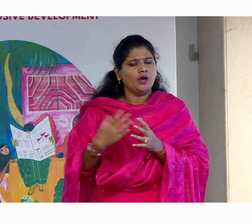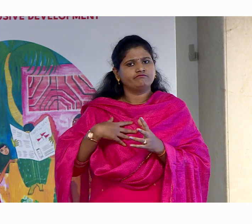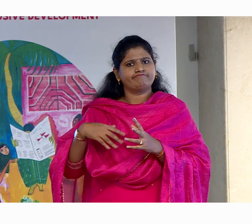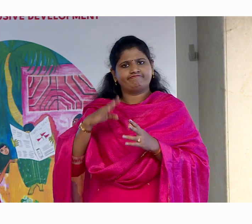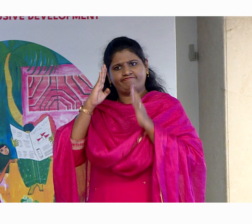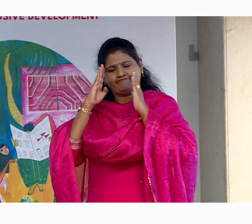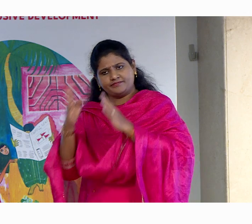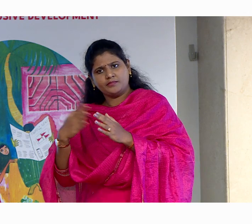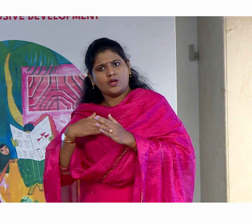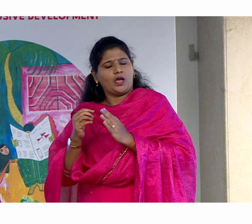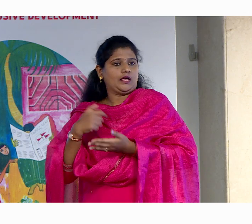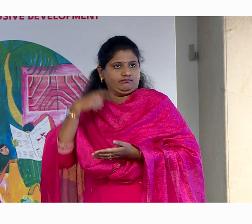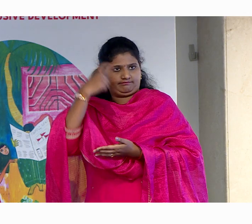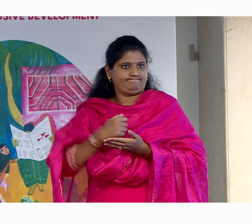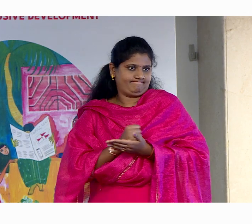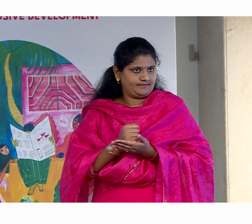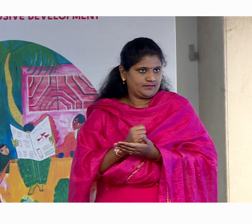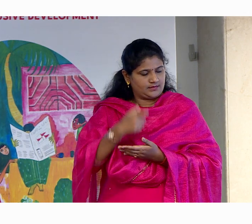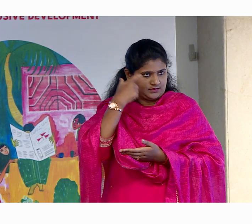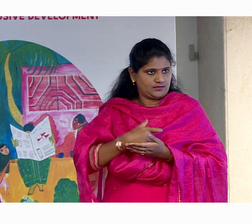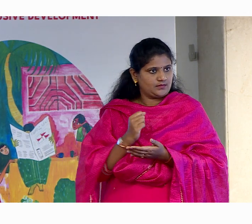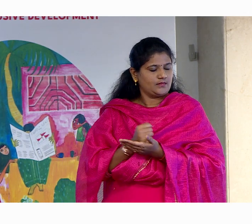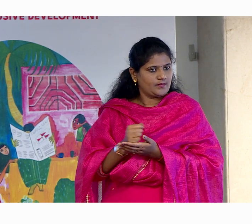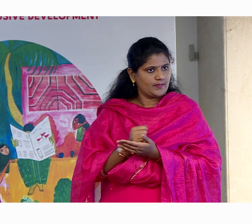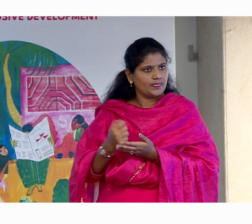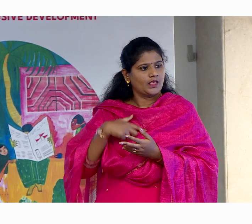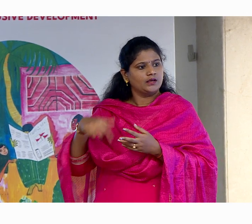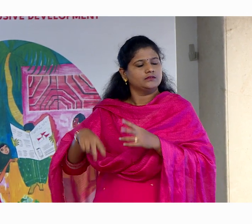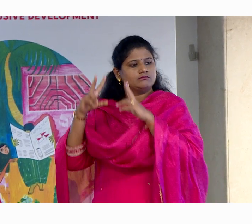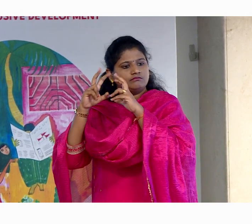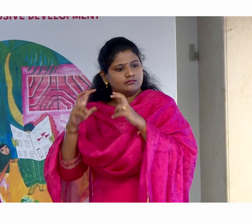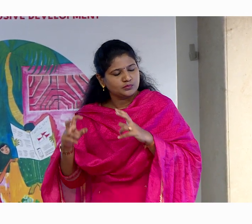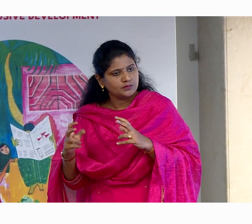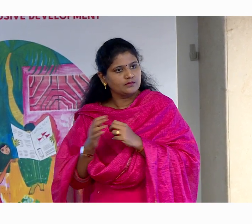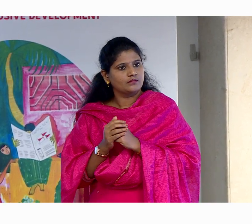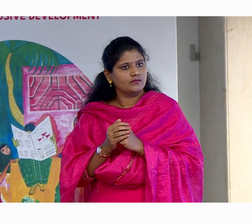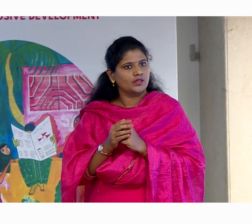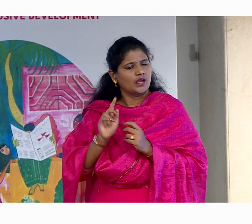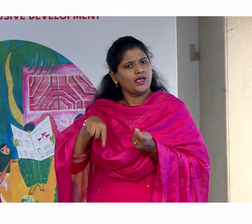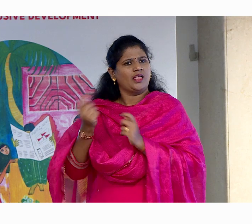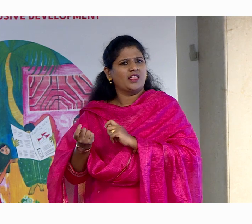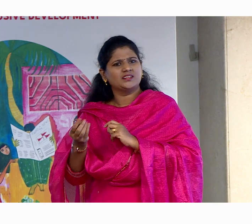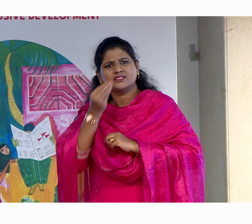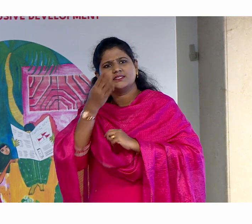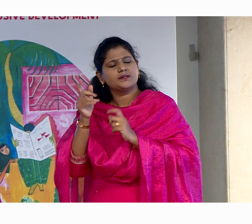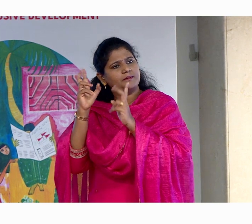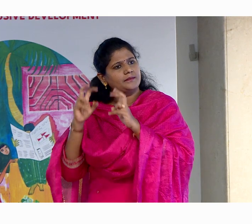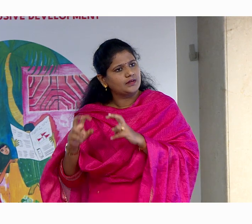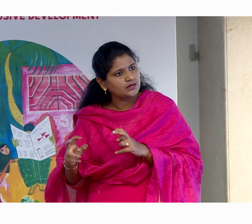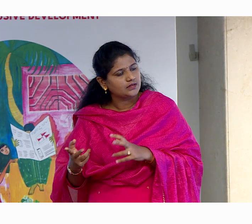as practitioners of implementation of research, rather than simply as researchers.